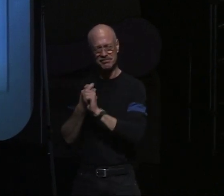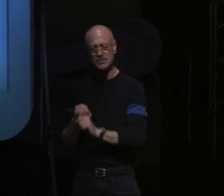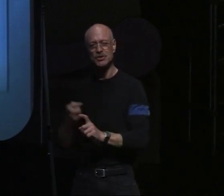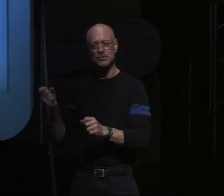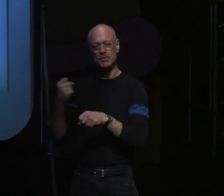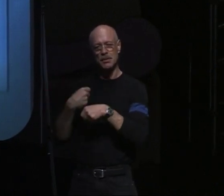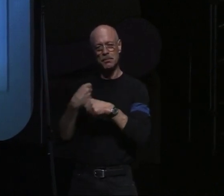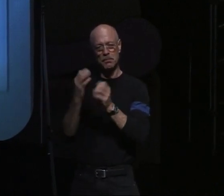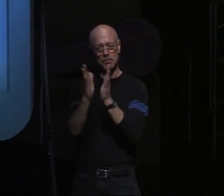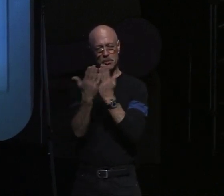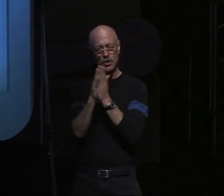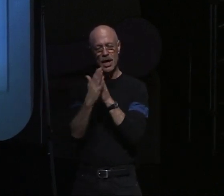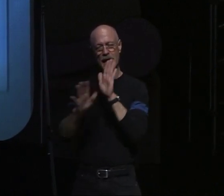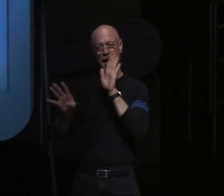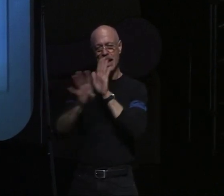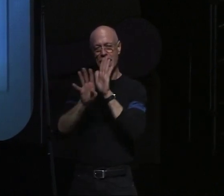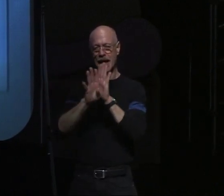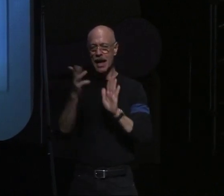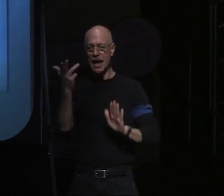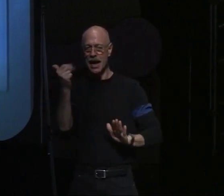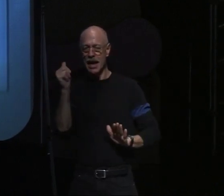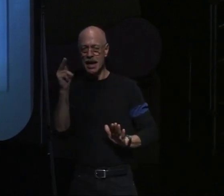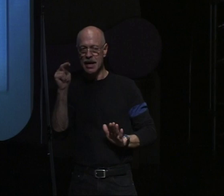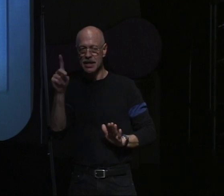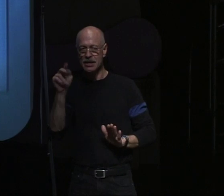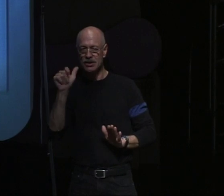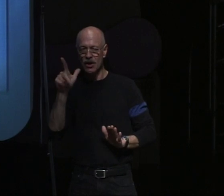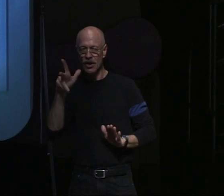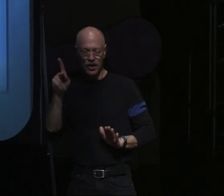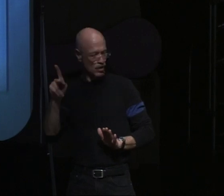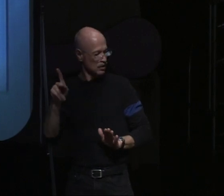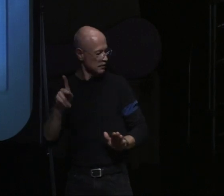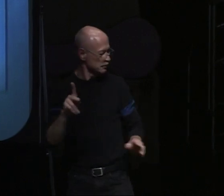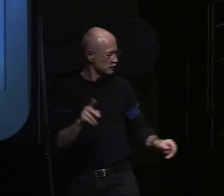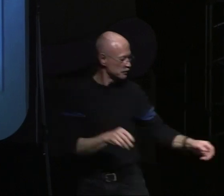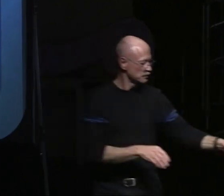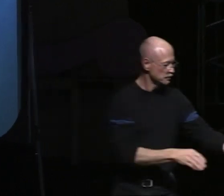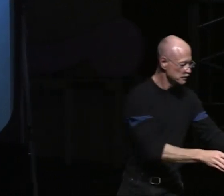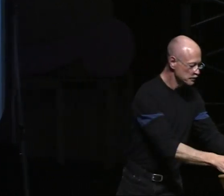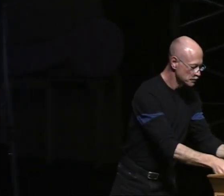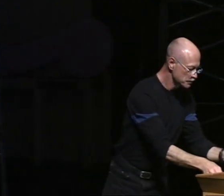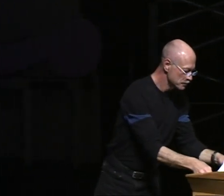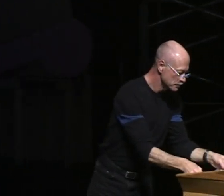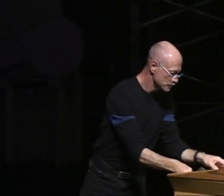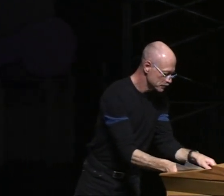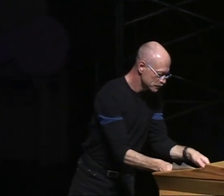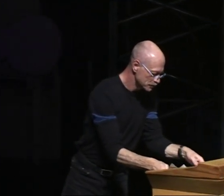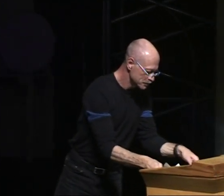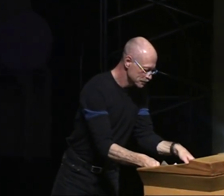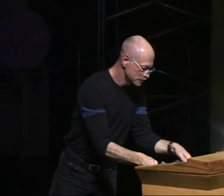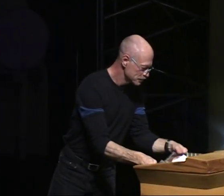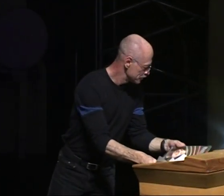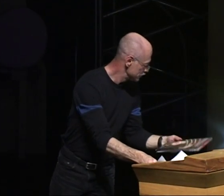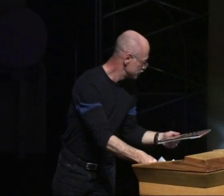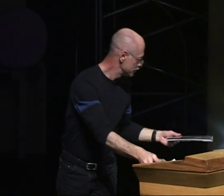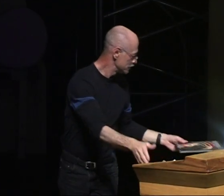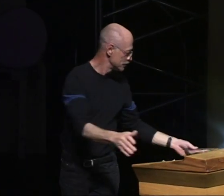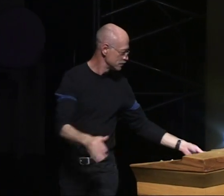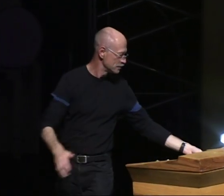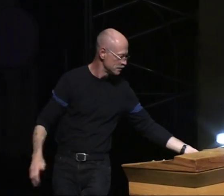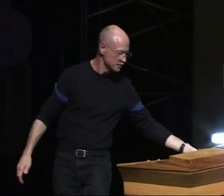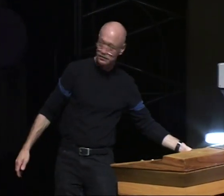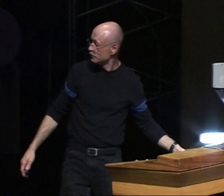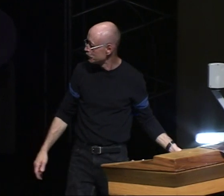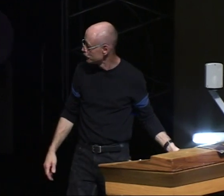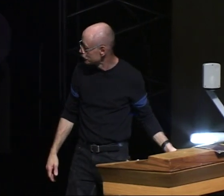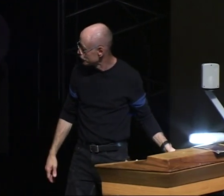actor there. We became very close friends. And Mary Beth Miller was an artist at